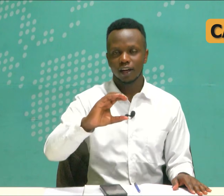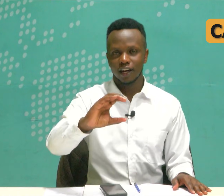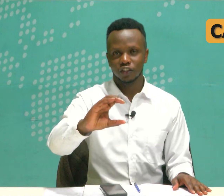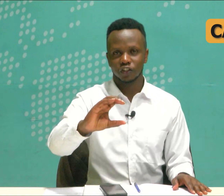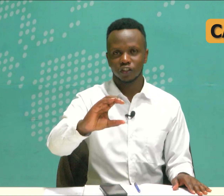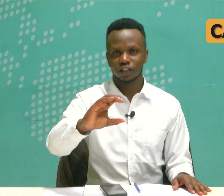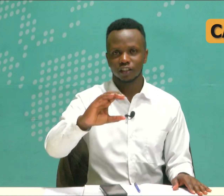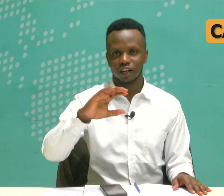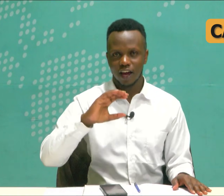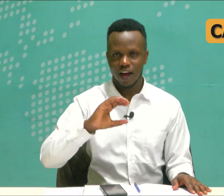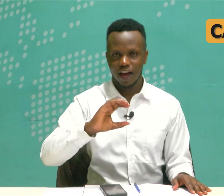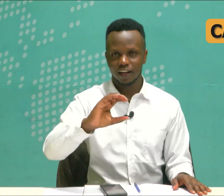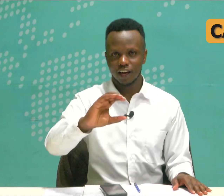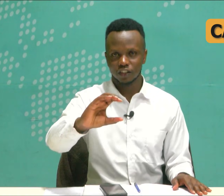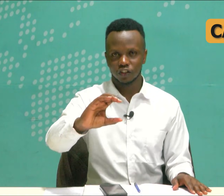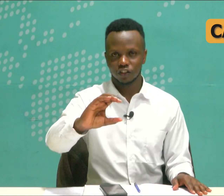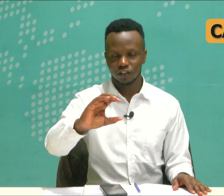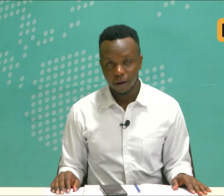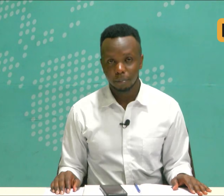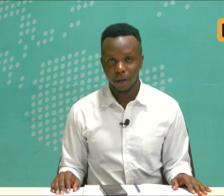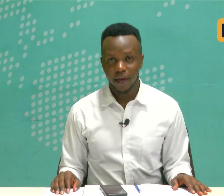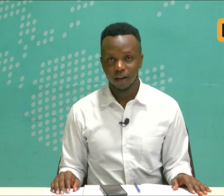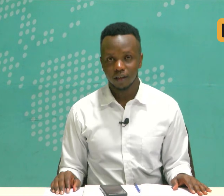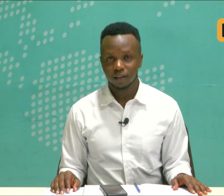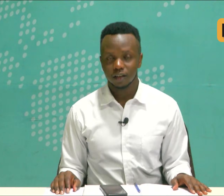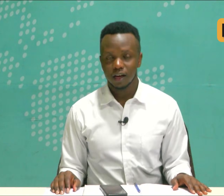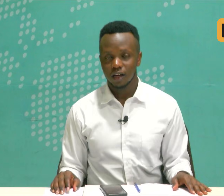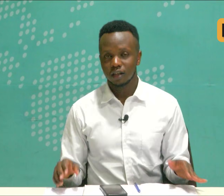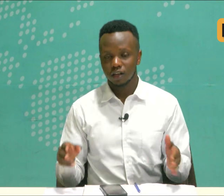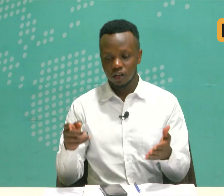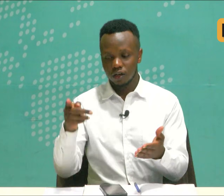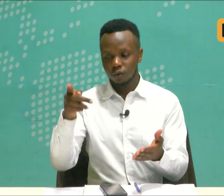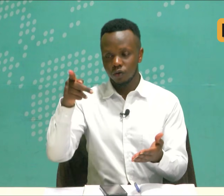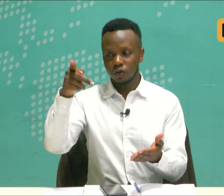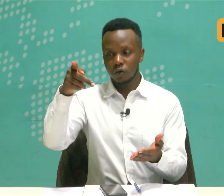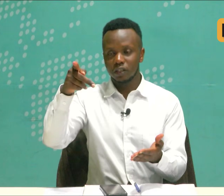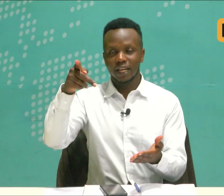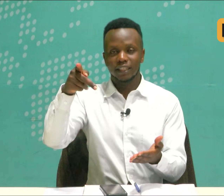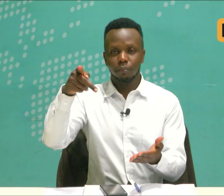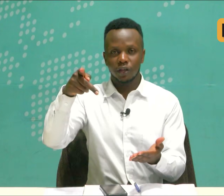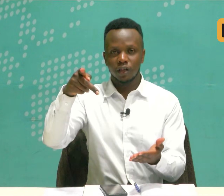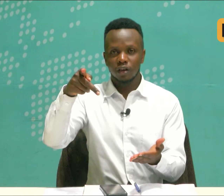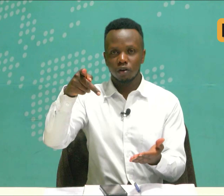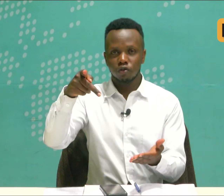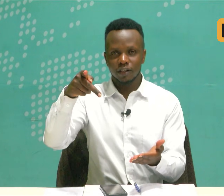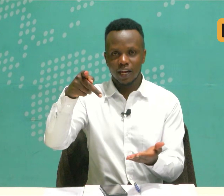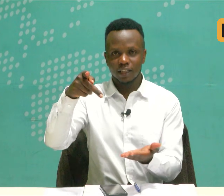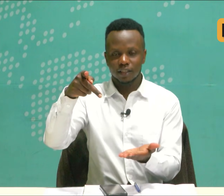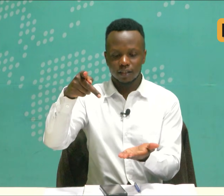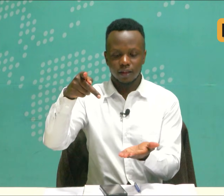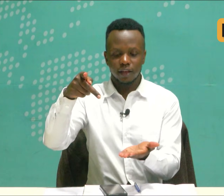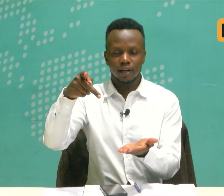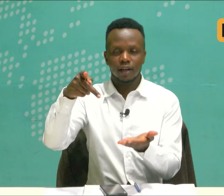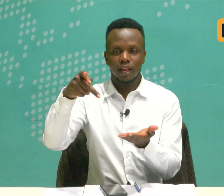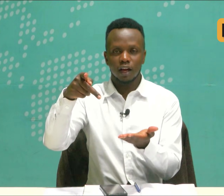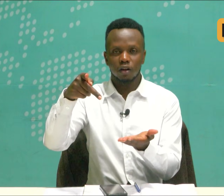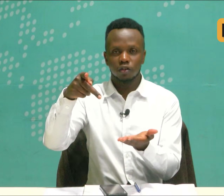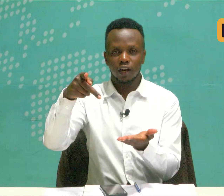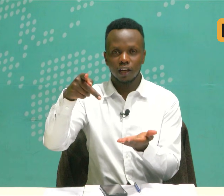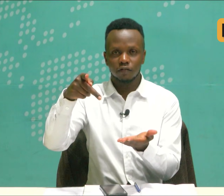cash, cash. Pay, you use the letter P on your right, then on your left you